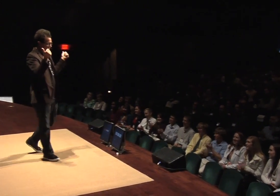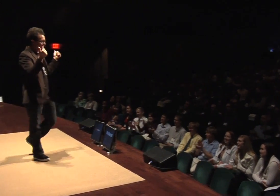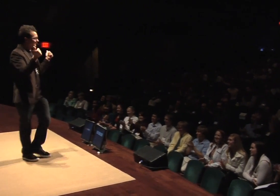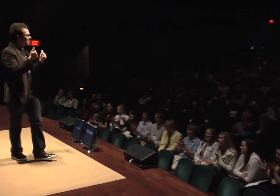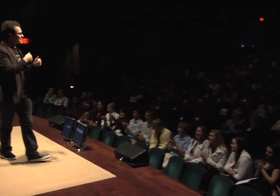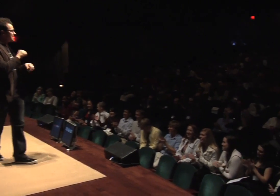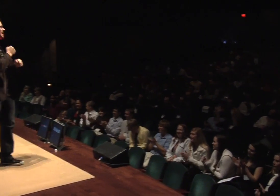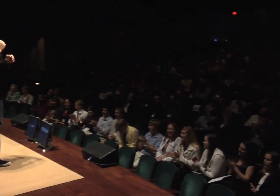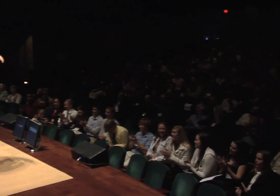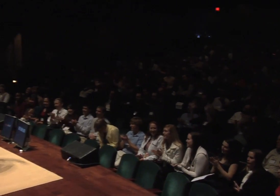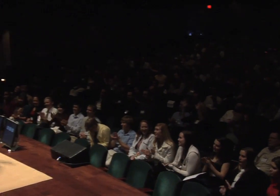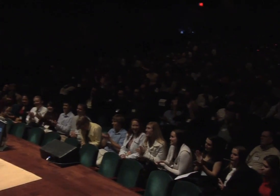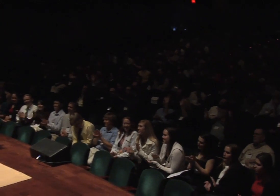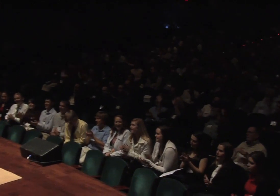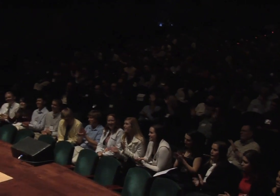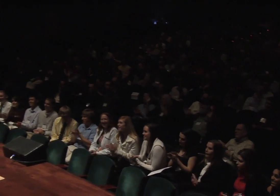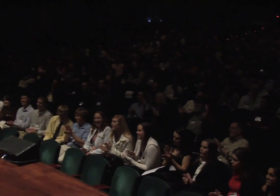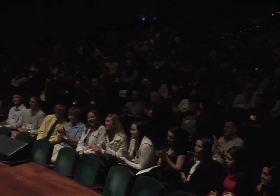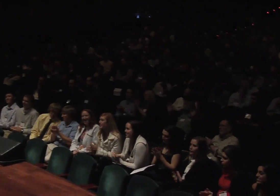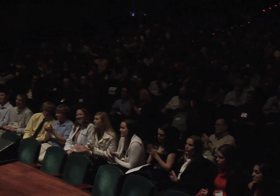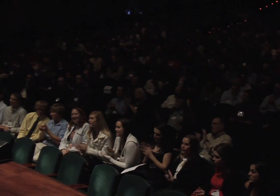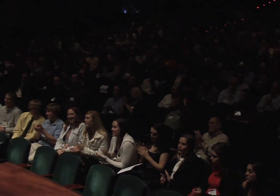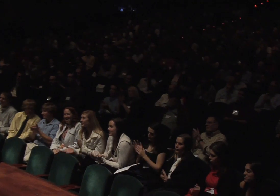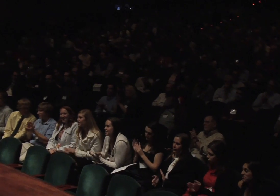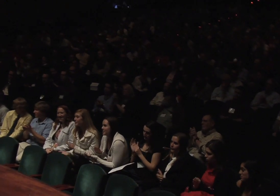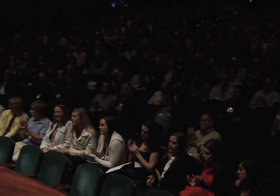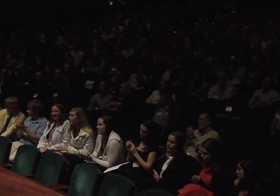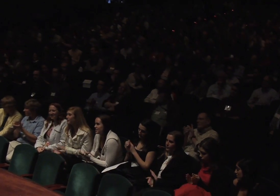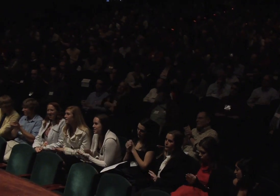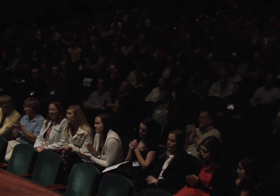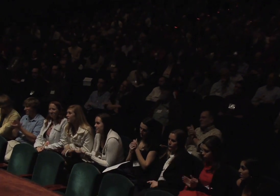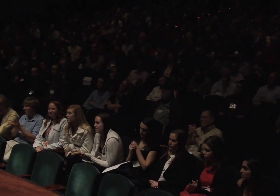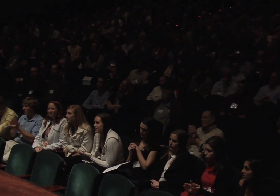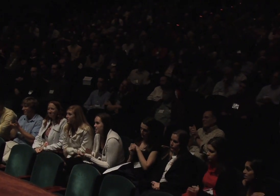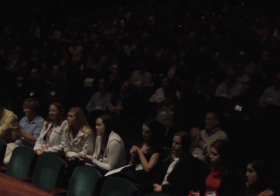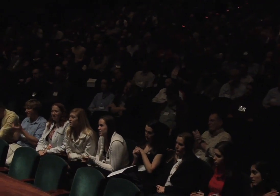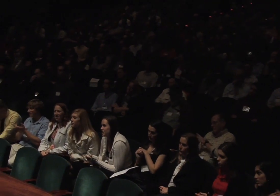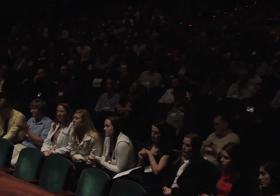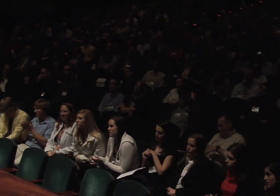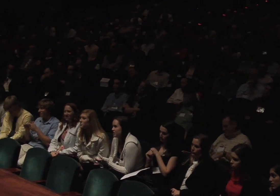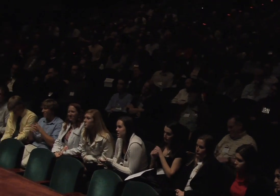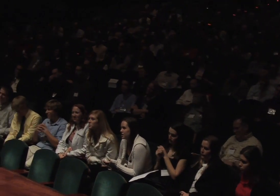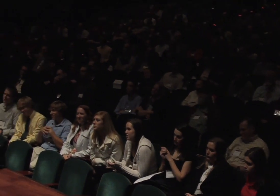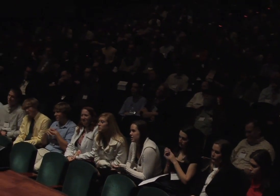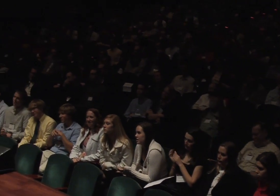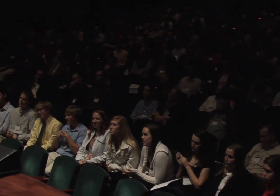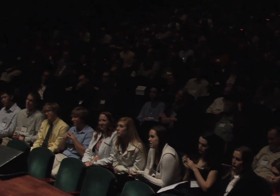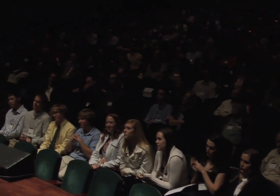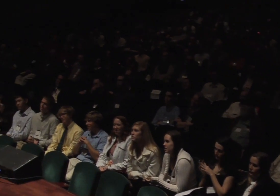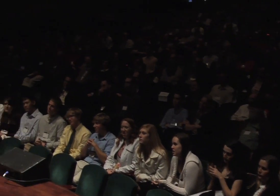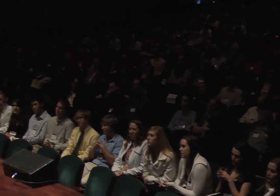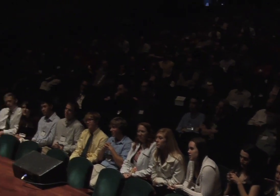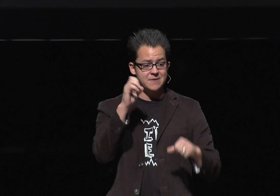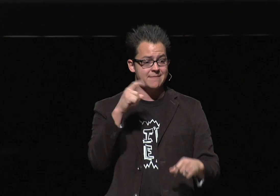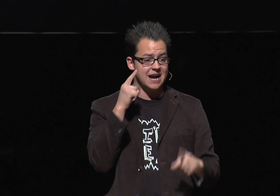is I want to make music accessible for deaf and hard of hearing audiences, and that's my goal. That will always continue to be my